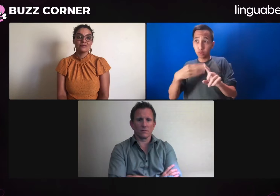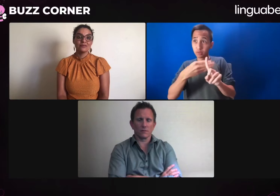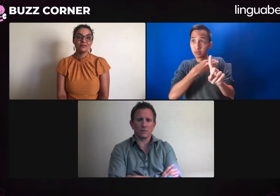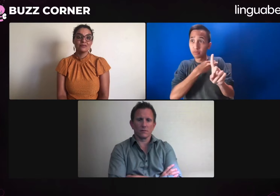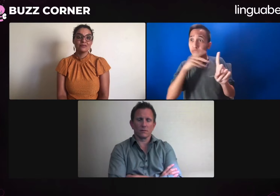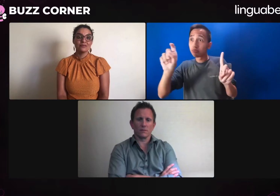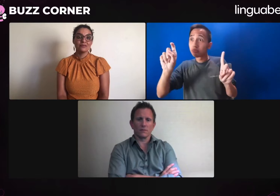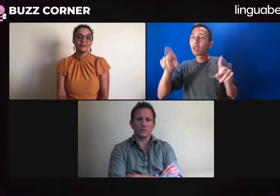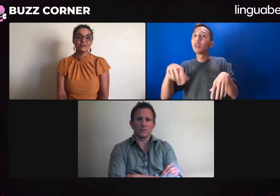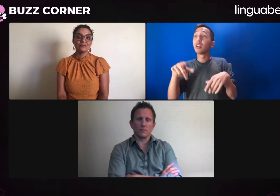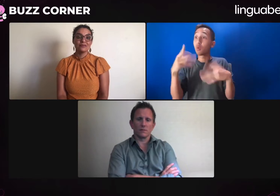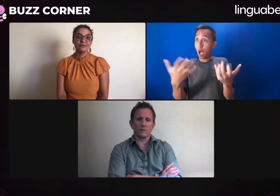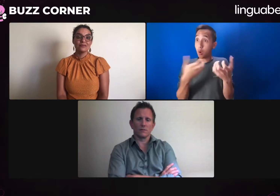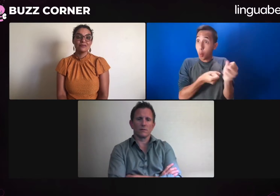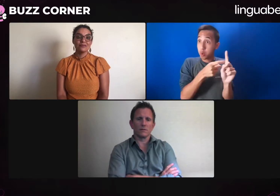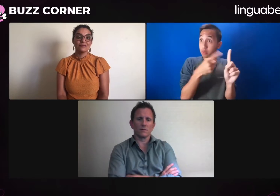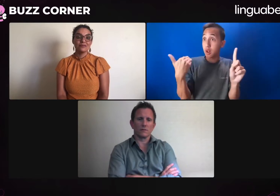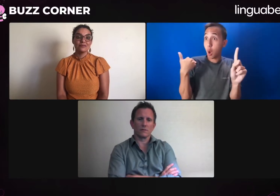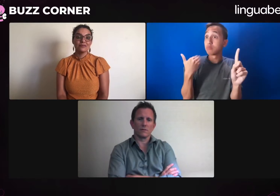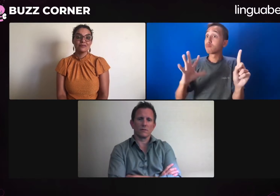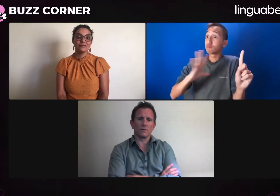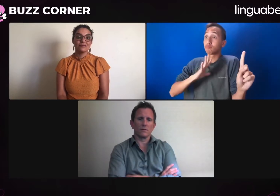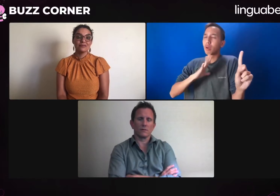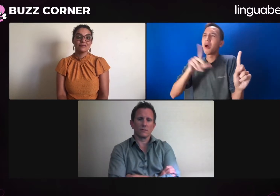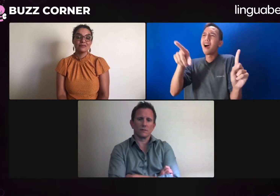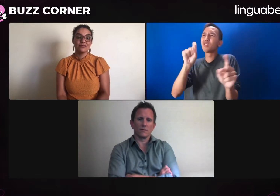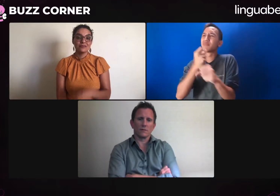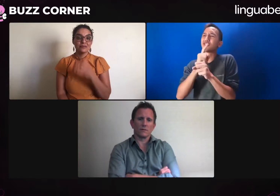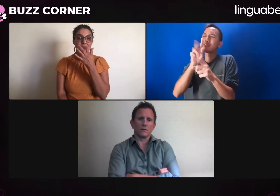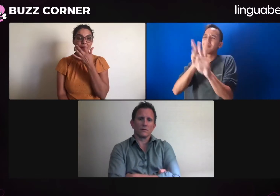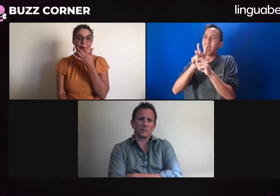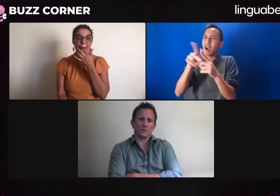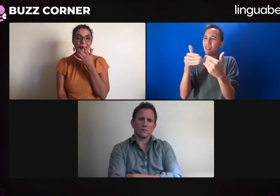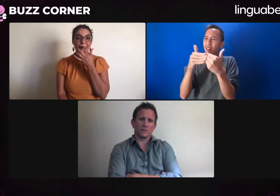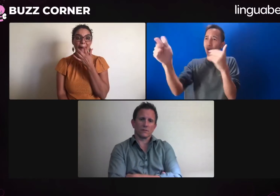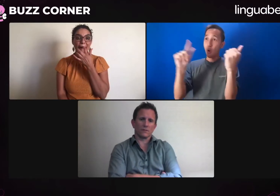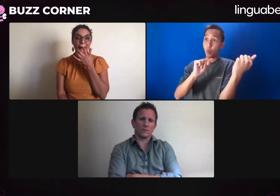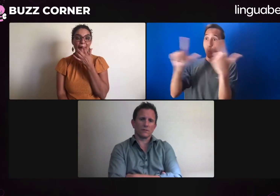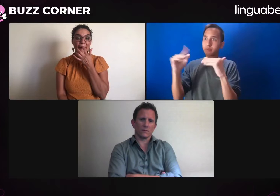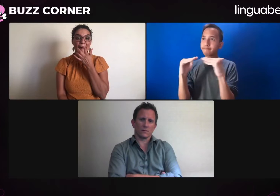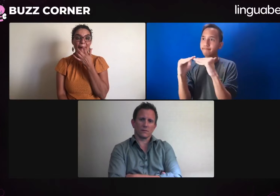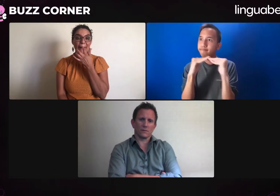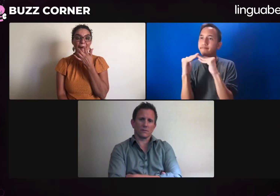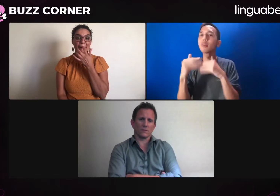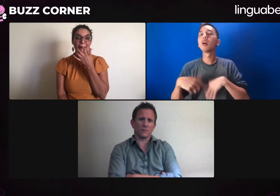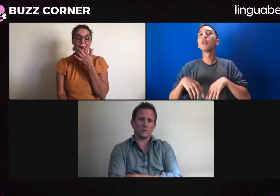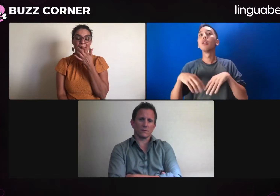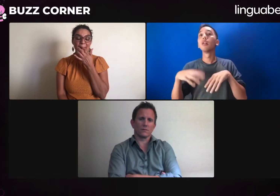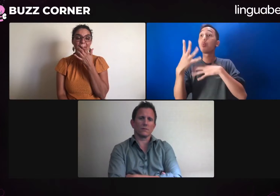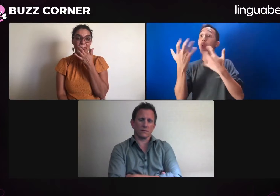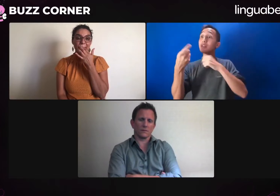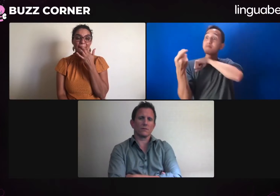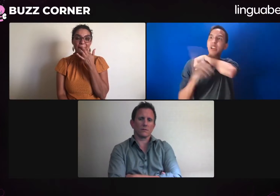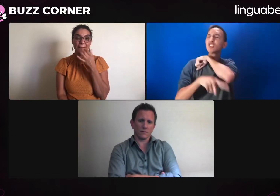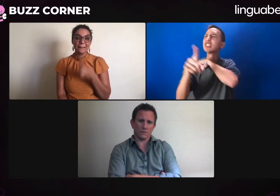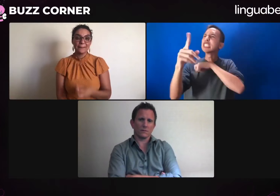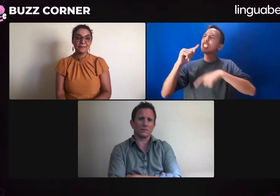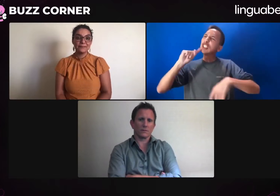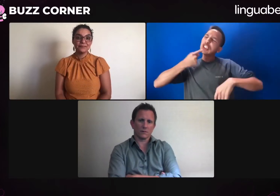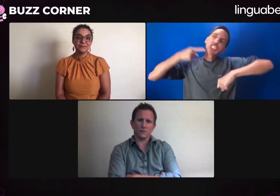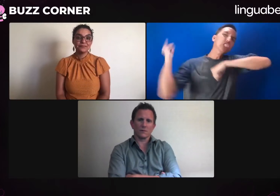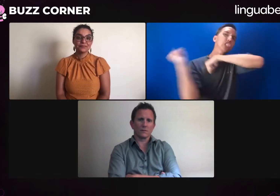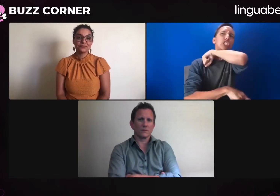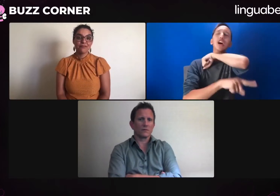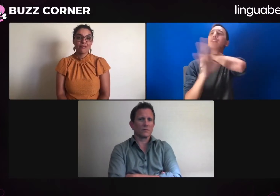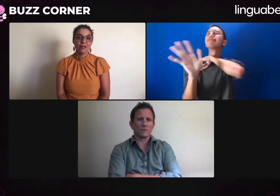to hold people accountable, but you have to take a look at your past behaviors. Be sure that if you're going to treat someone a certain way,